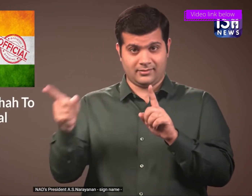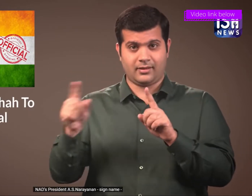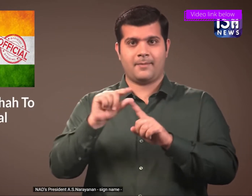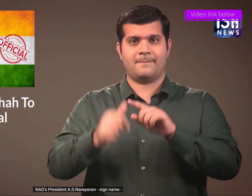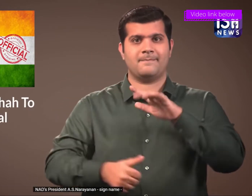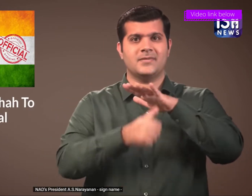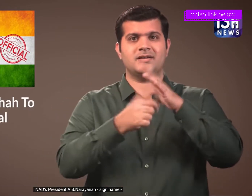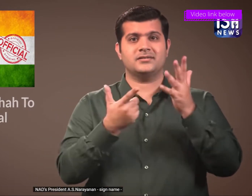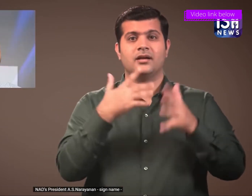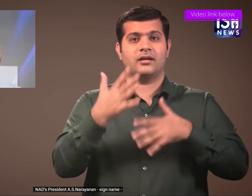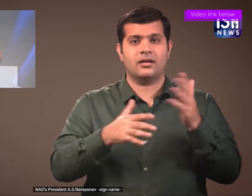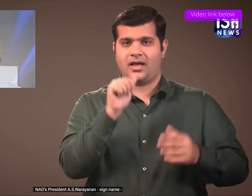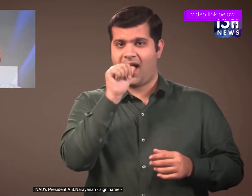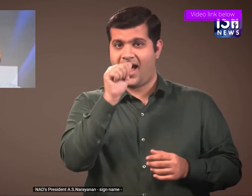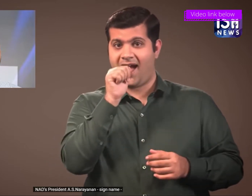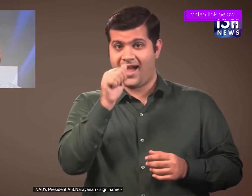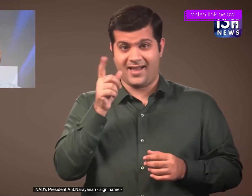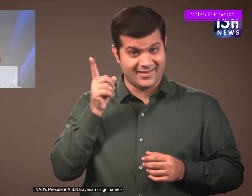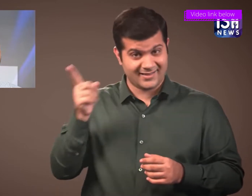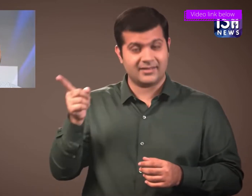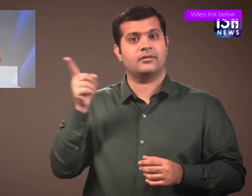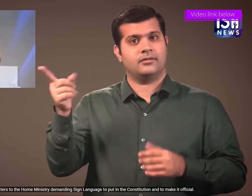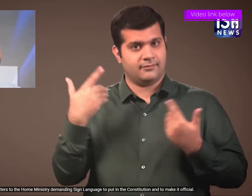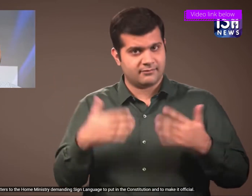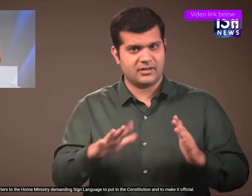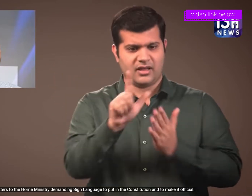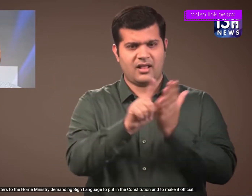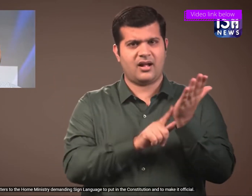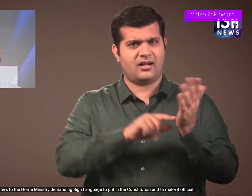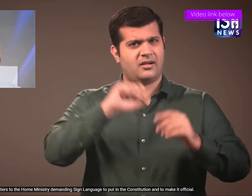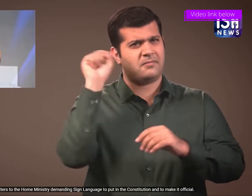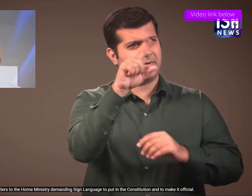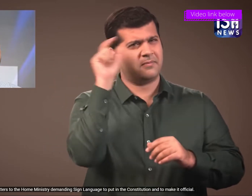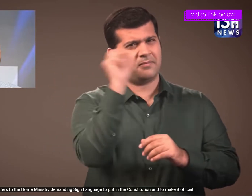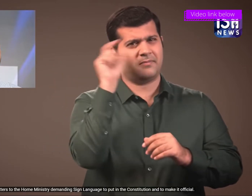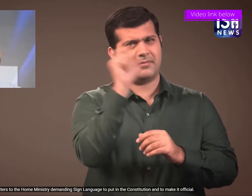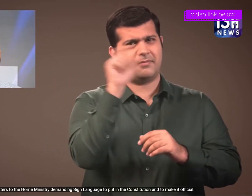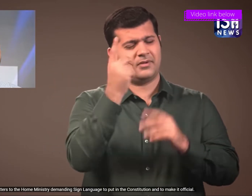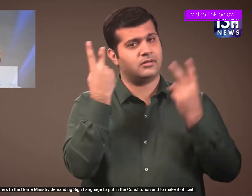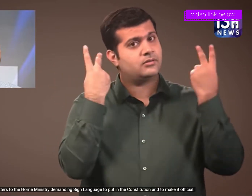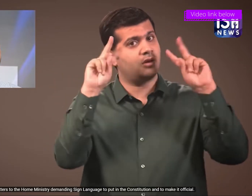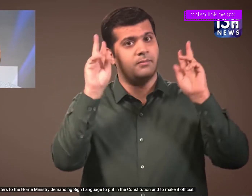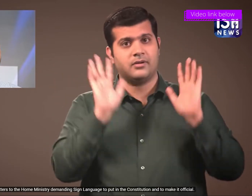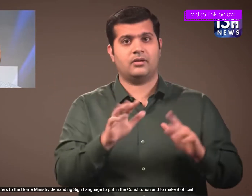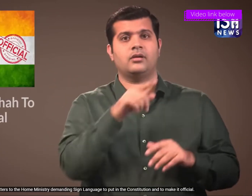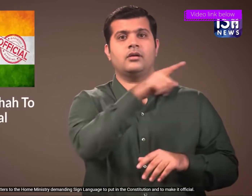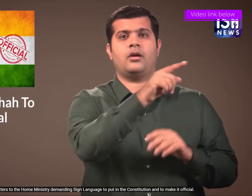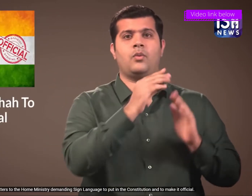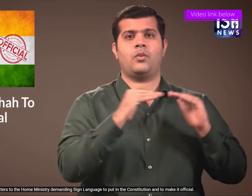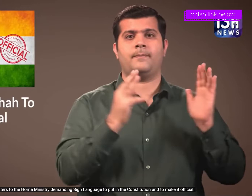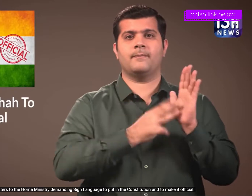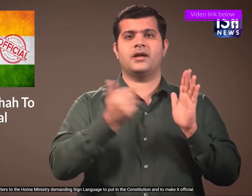NED's president A.S. Narayanan, sign name, has sent multiple letters to the Home Ministry